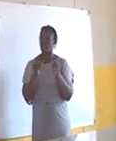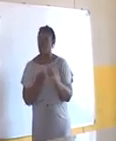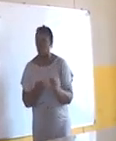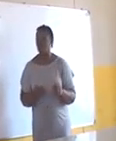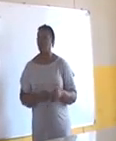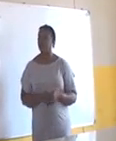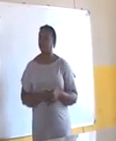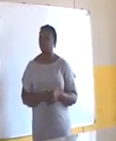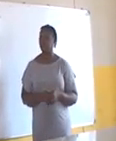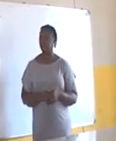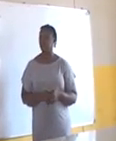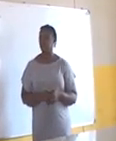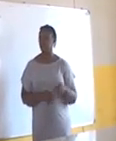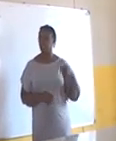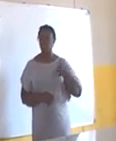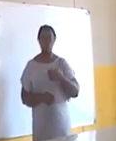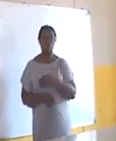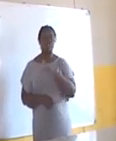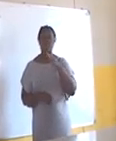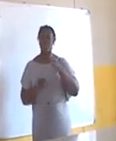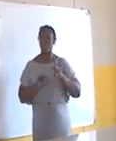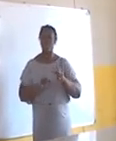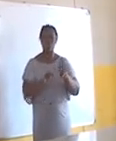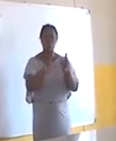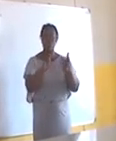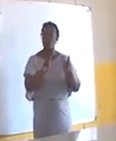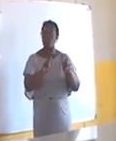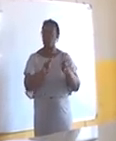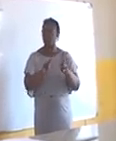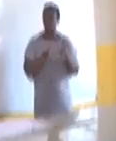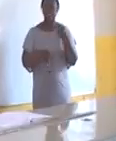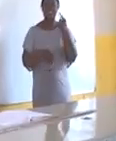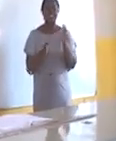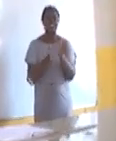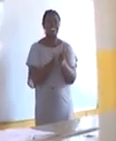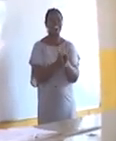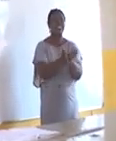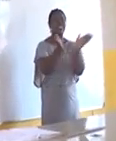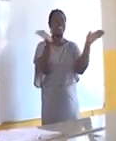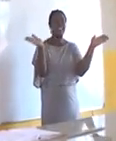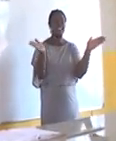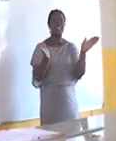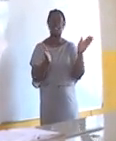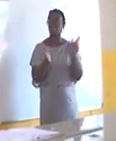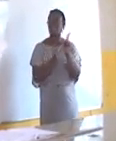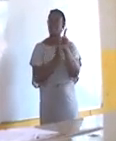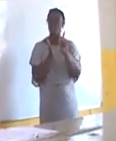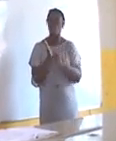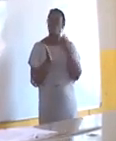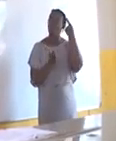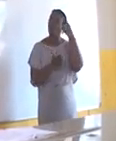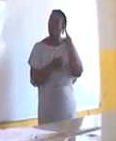move this moment to take the general formula for